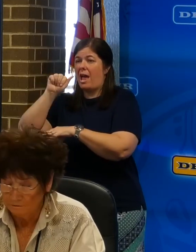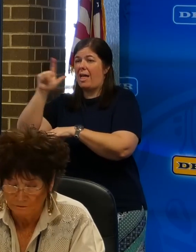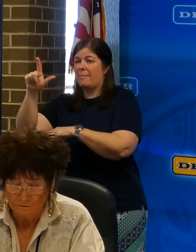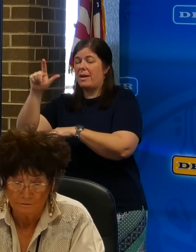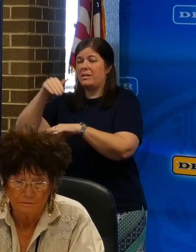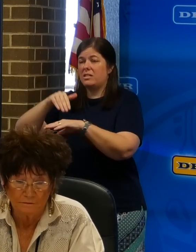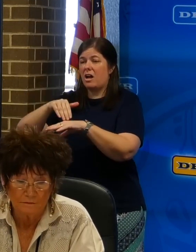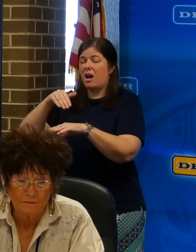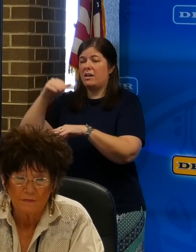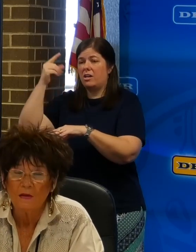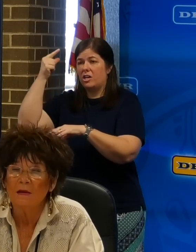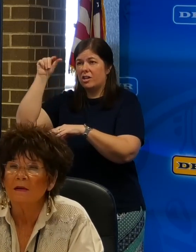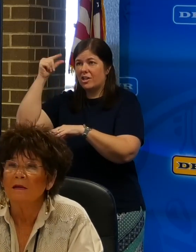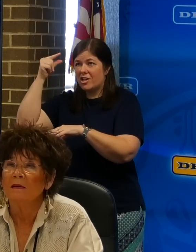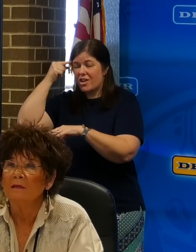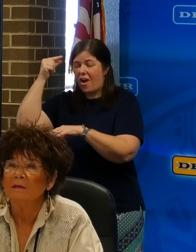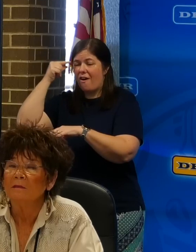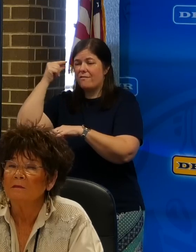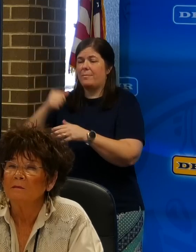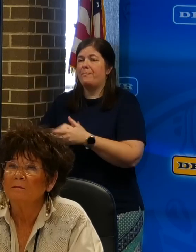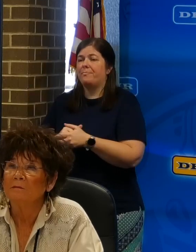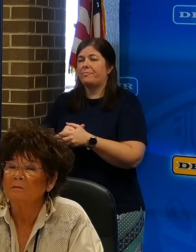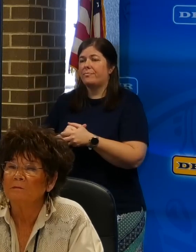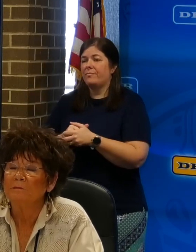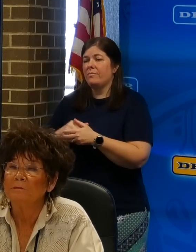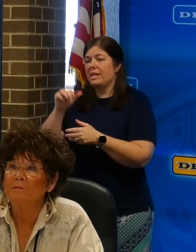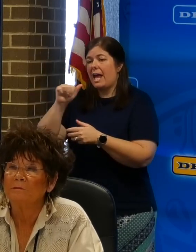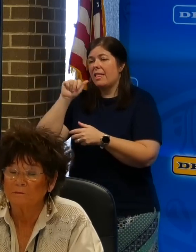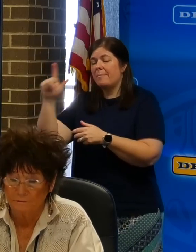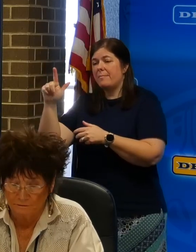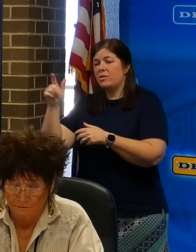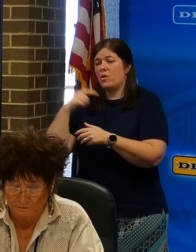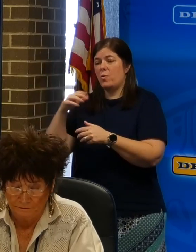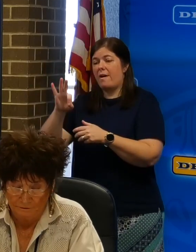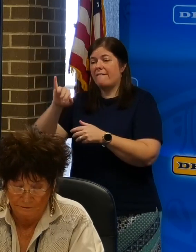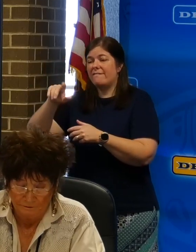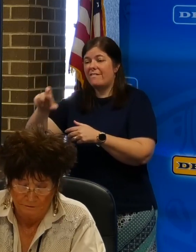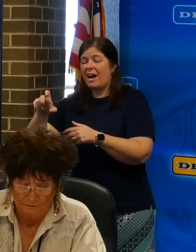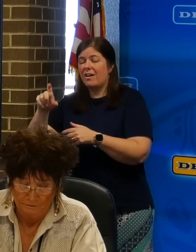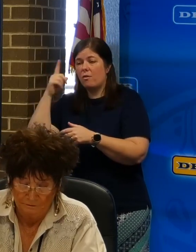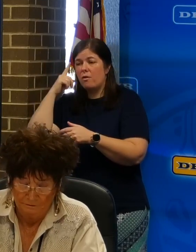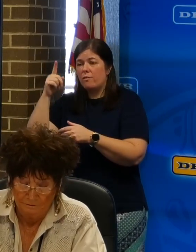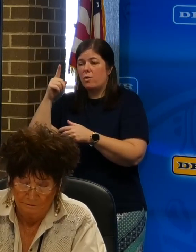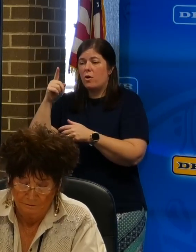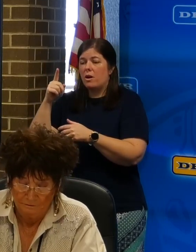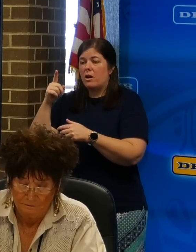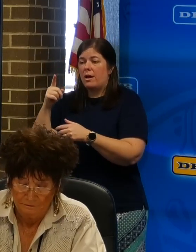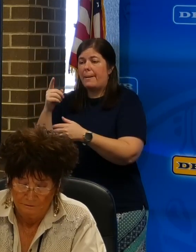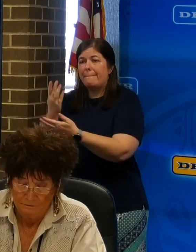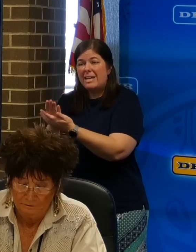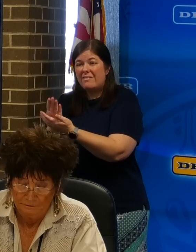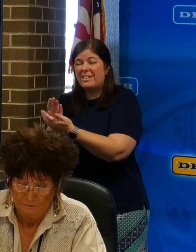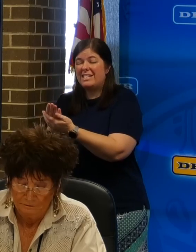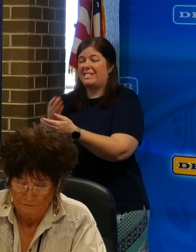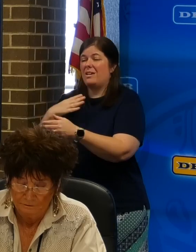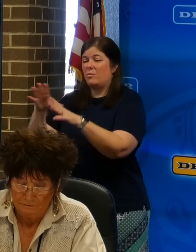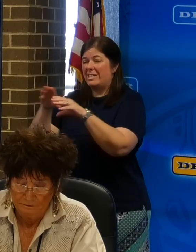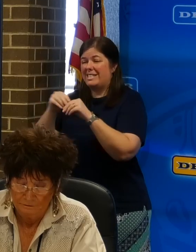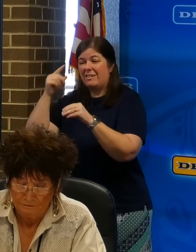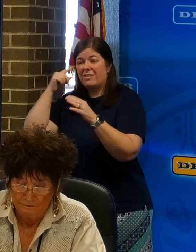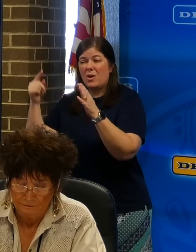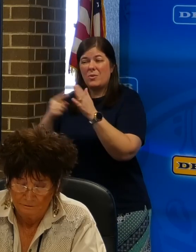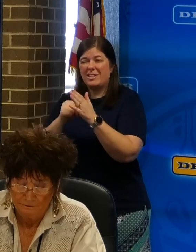labor.alabama.gov. The Alabamians who file for benefits may receive a notice they are ineligible for benefits, even though they may